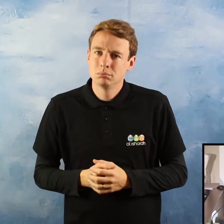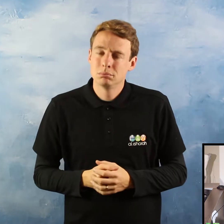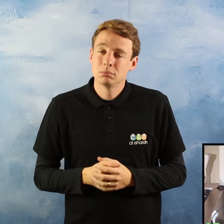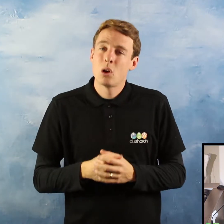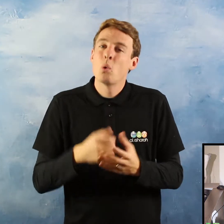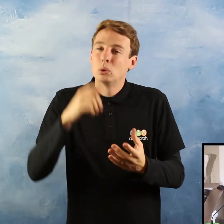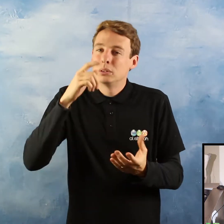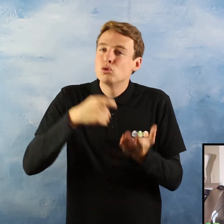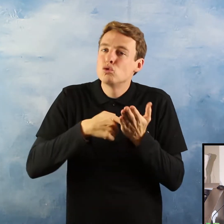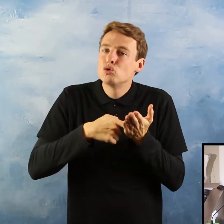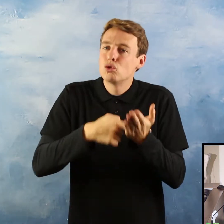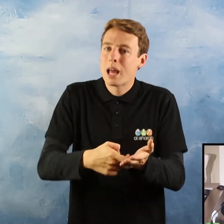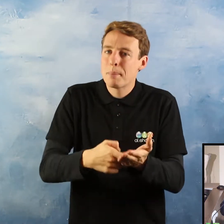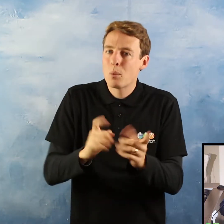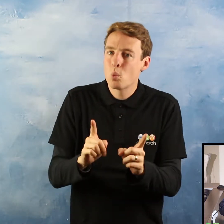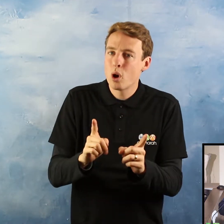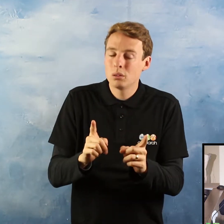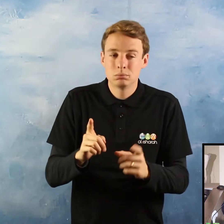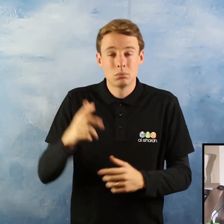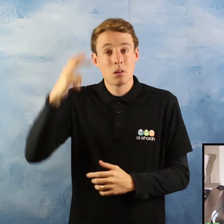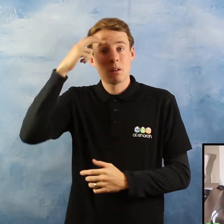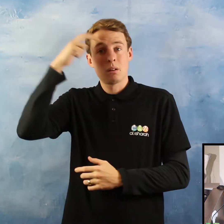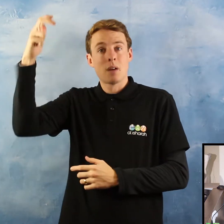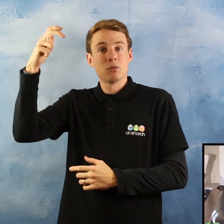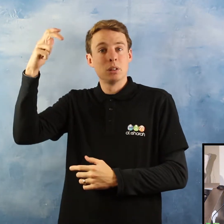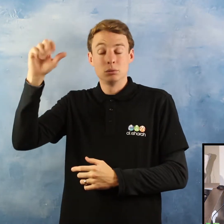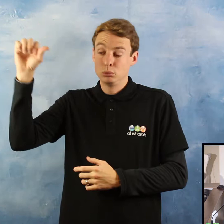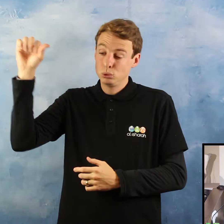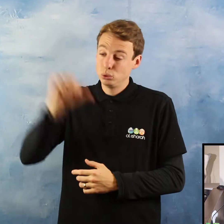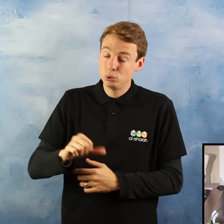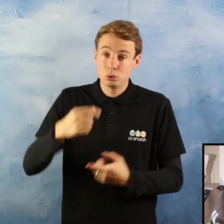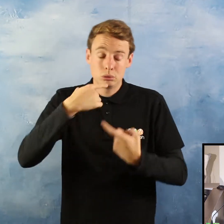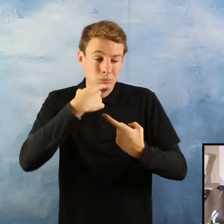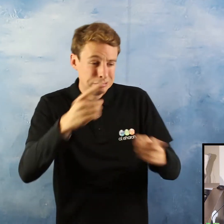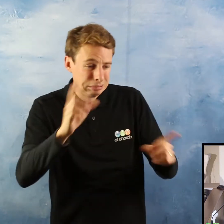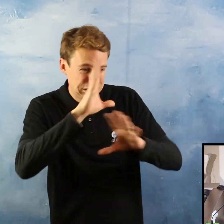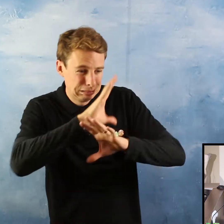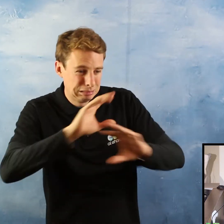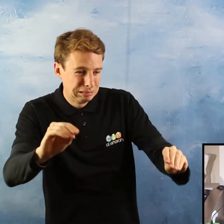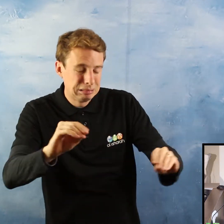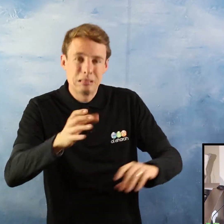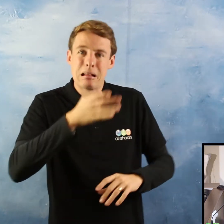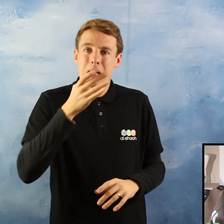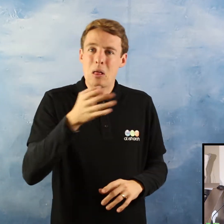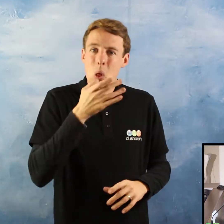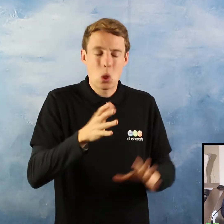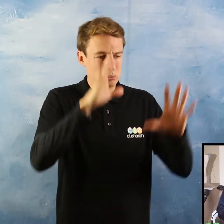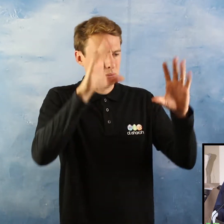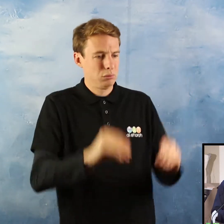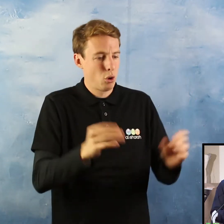people to abstain completely, give up completely. What is